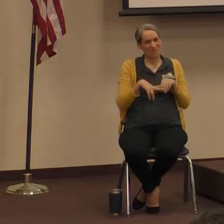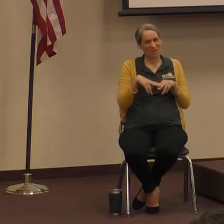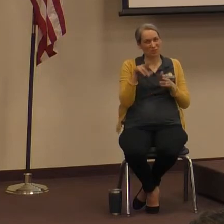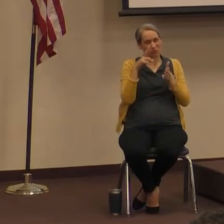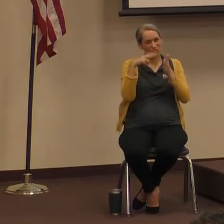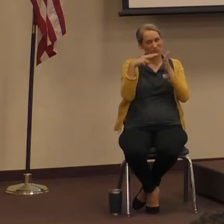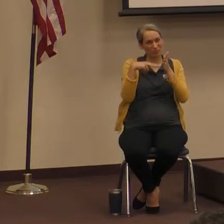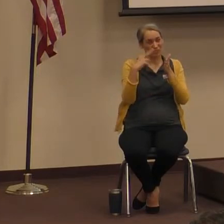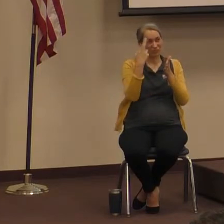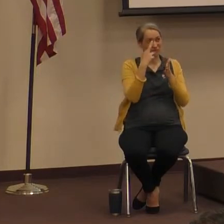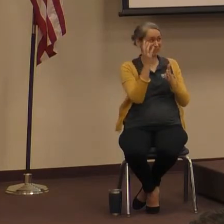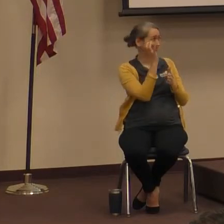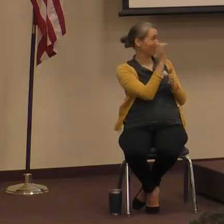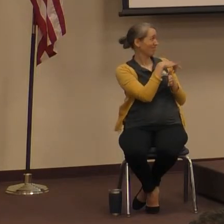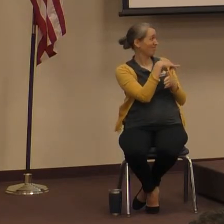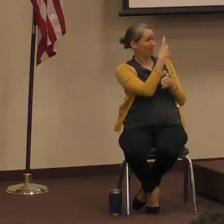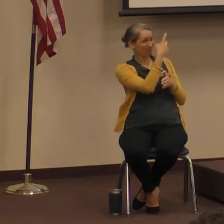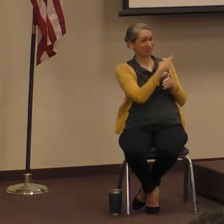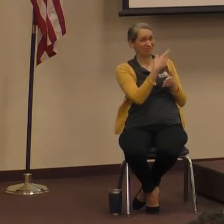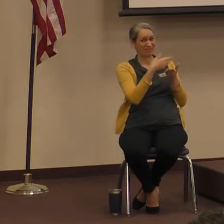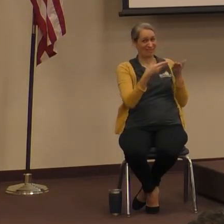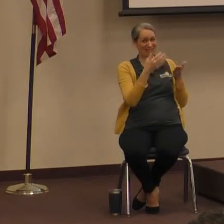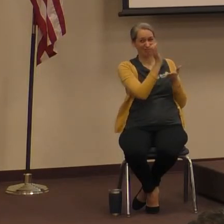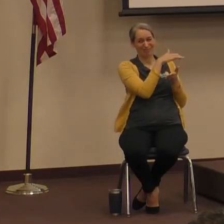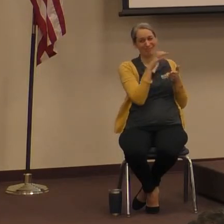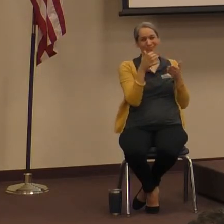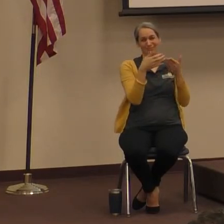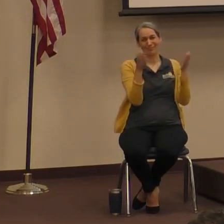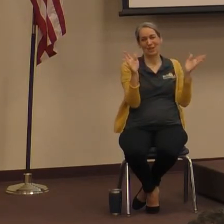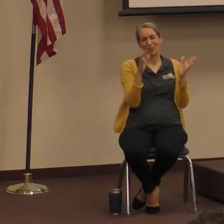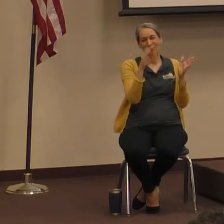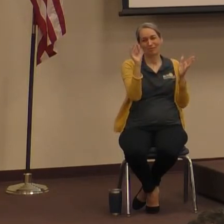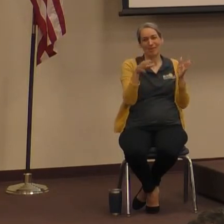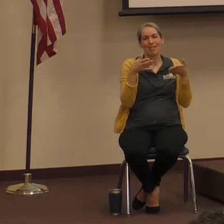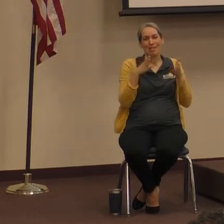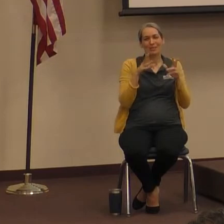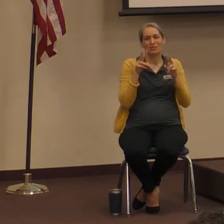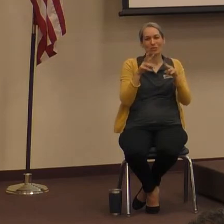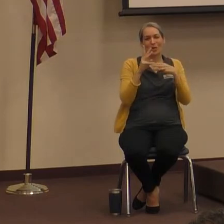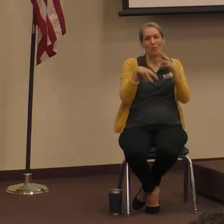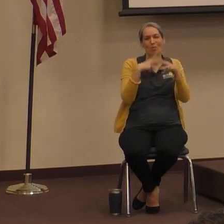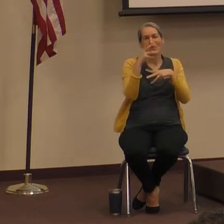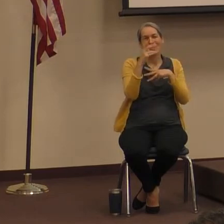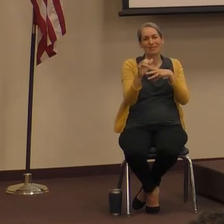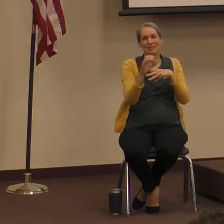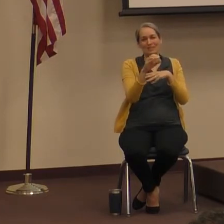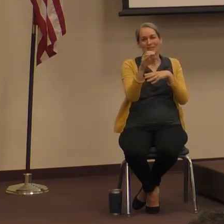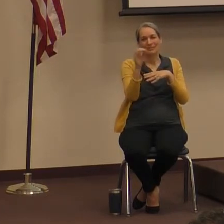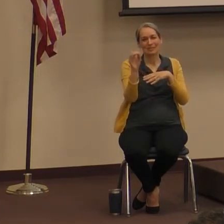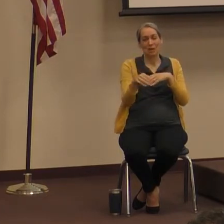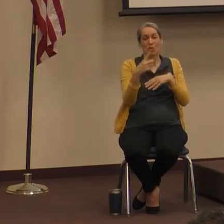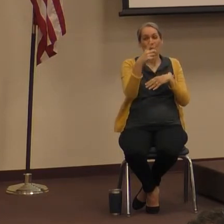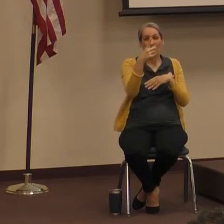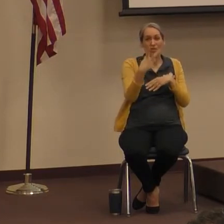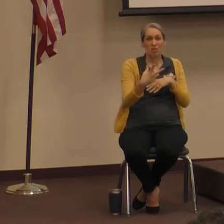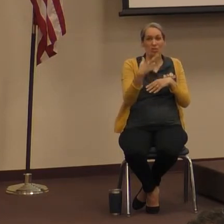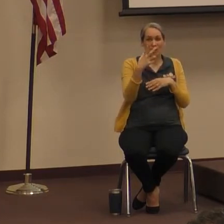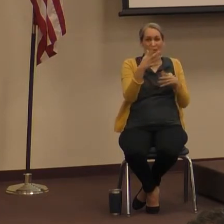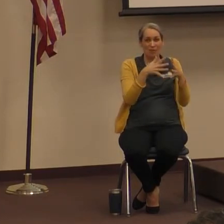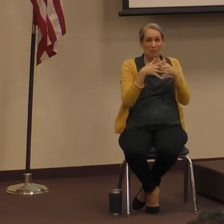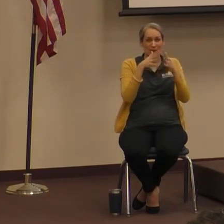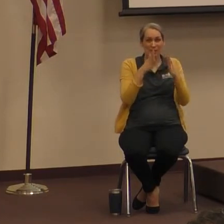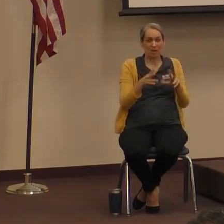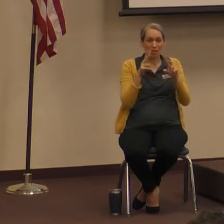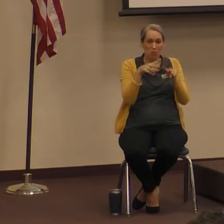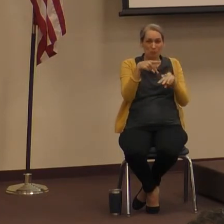things. So those are some general statistics. Let's look at some worldly statistics here. Around 1 in 3 Americans seek it out at least once a